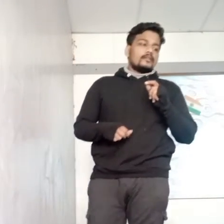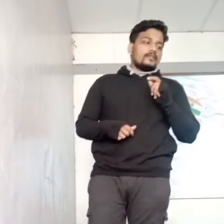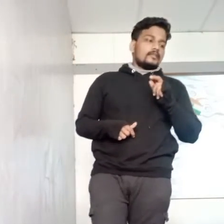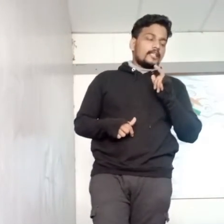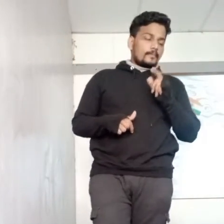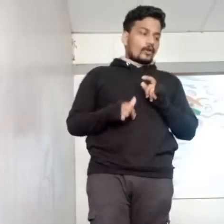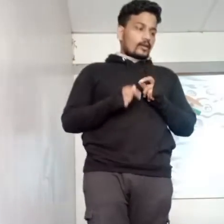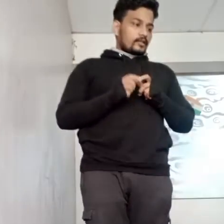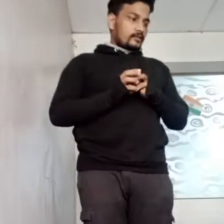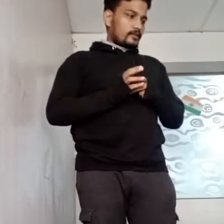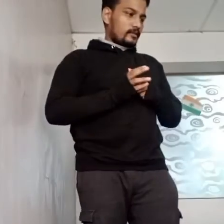self-locked.